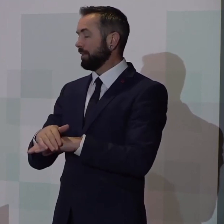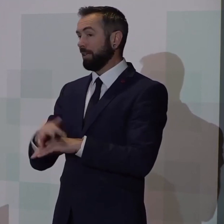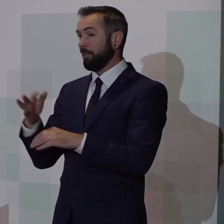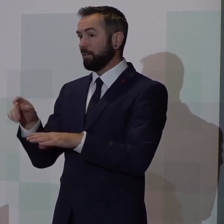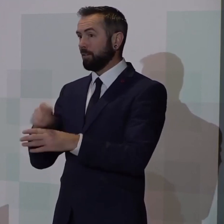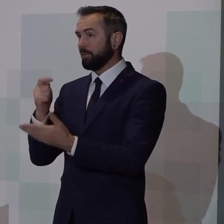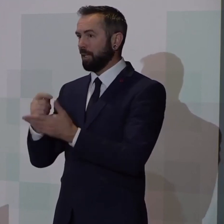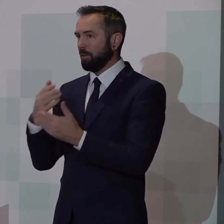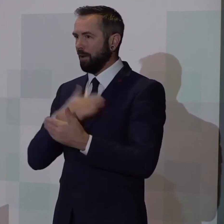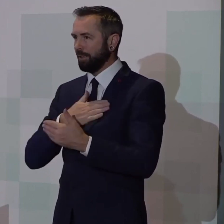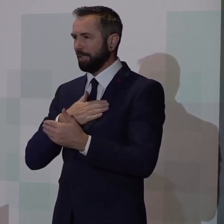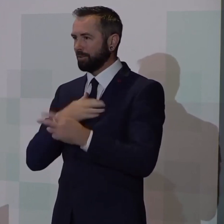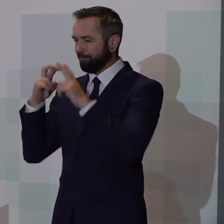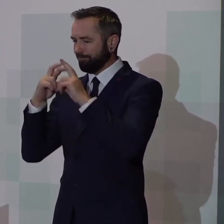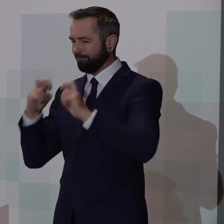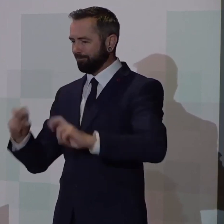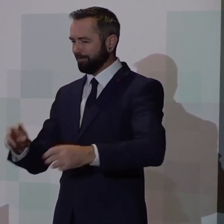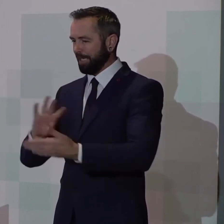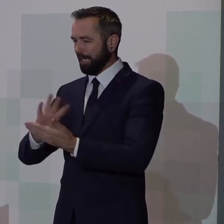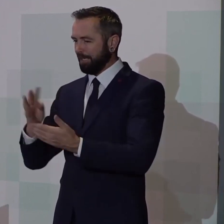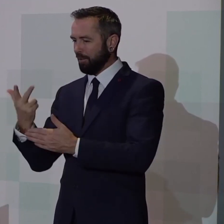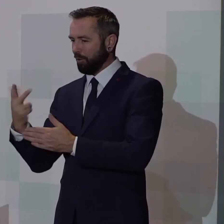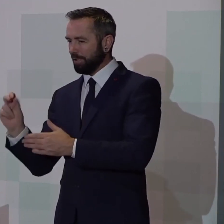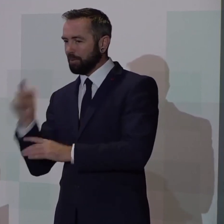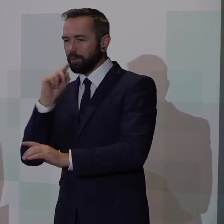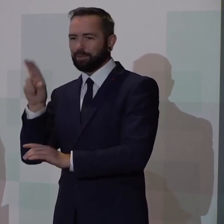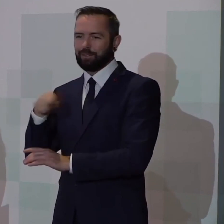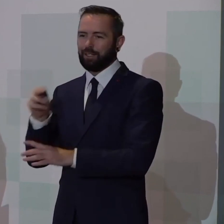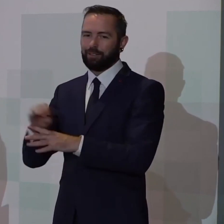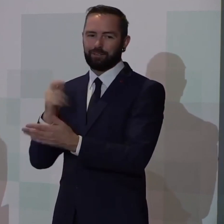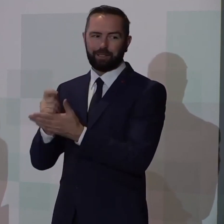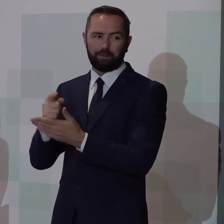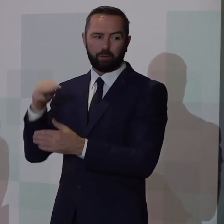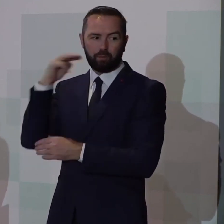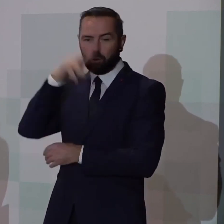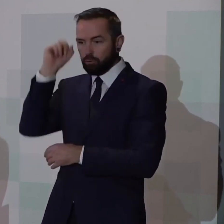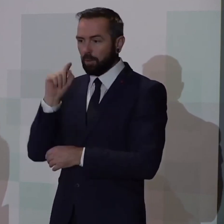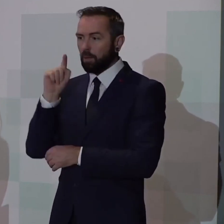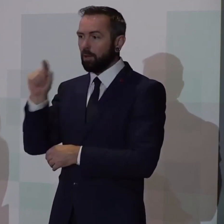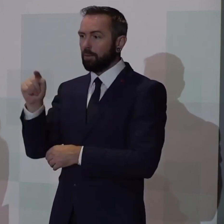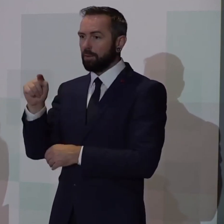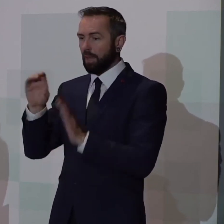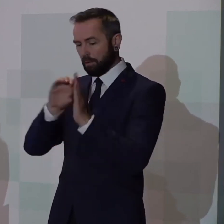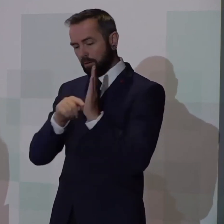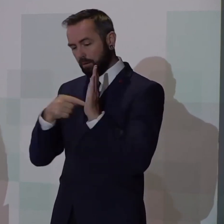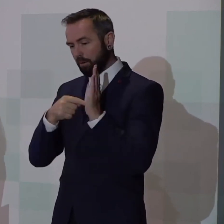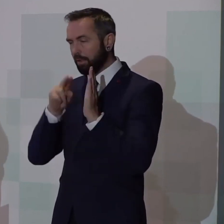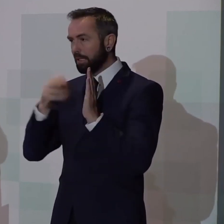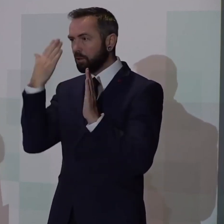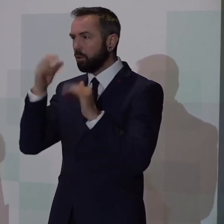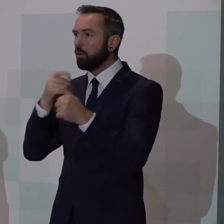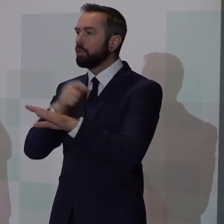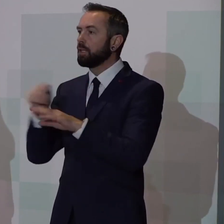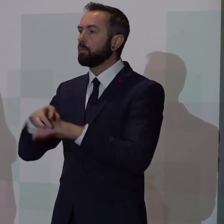in the 1930s, but I don't. But it's important to remember that that clause in itself perhaps didn't reflect all the other kinds of realities of